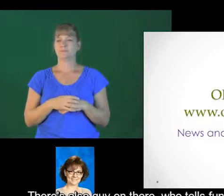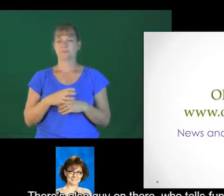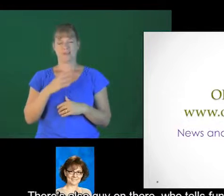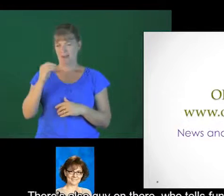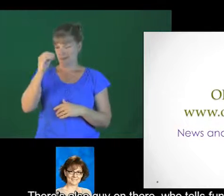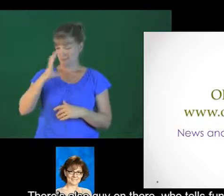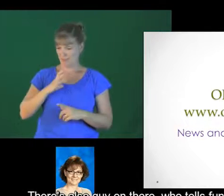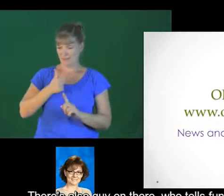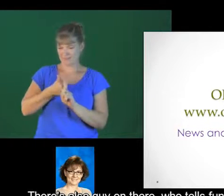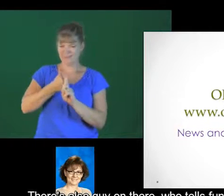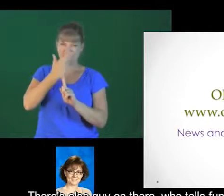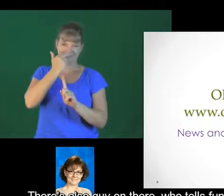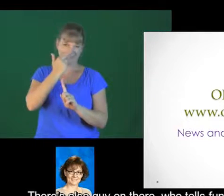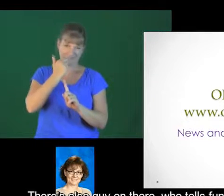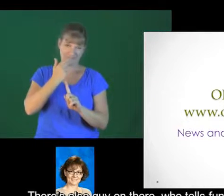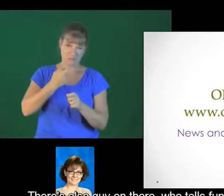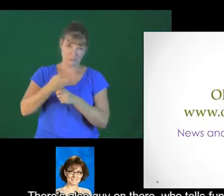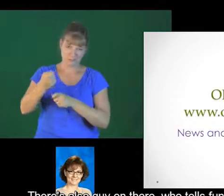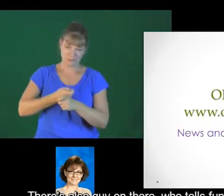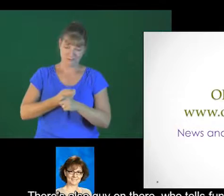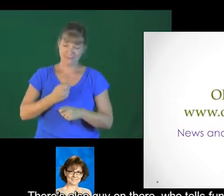that tells funny jokes.